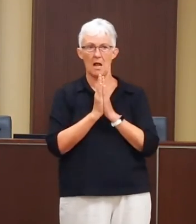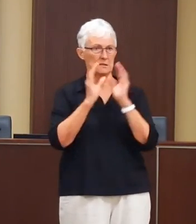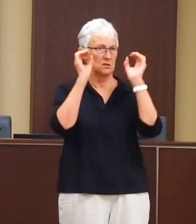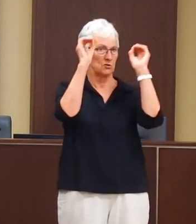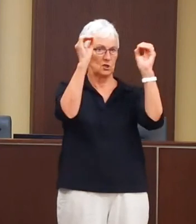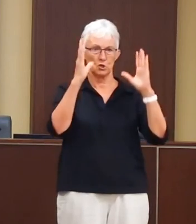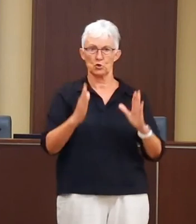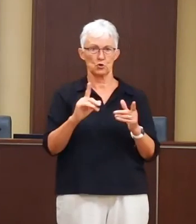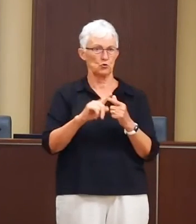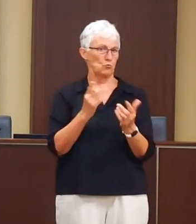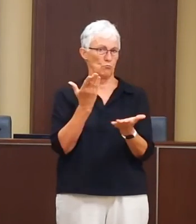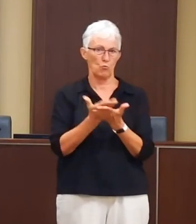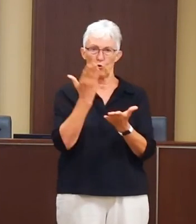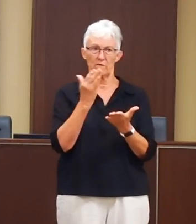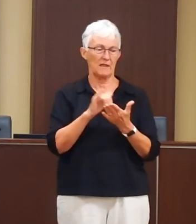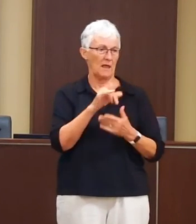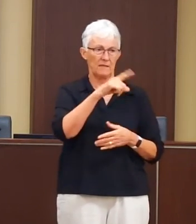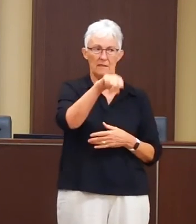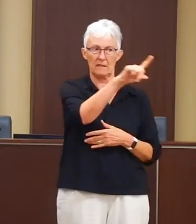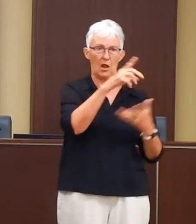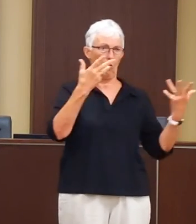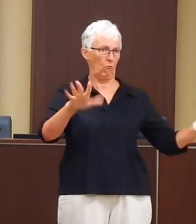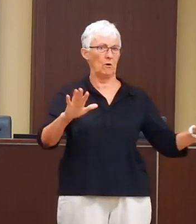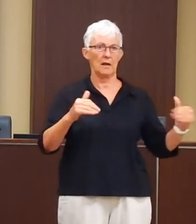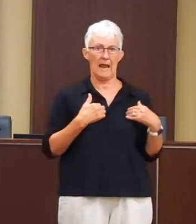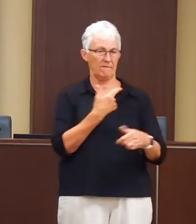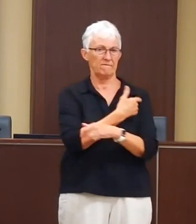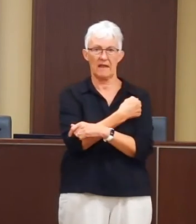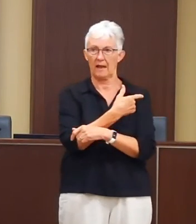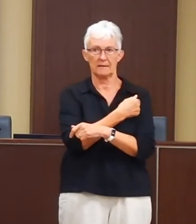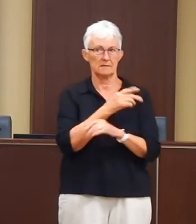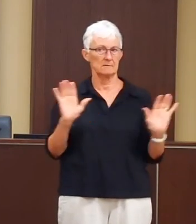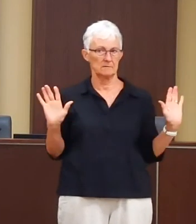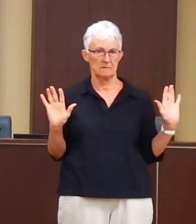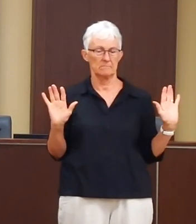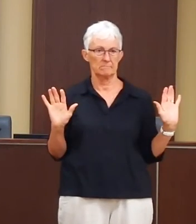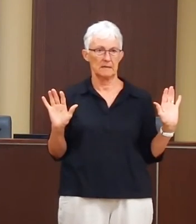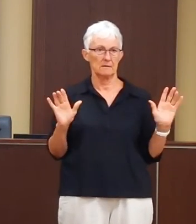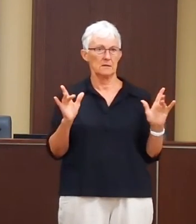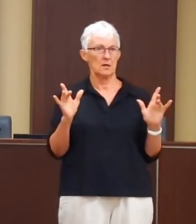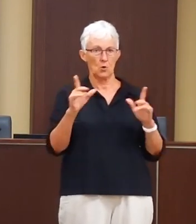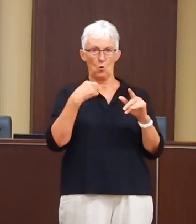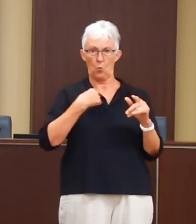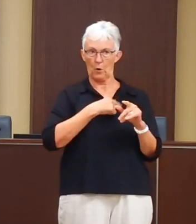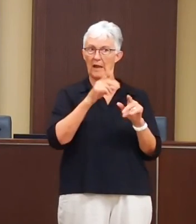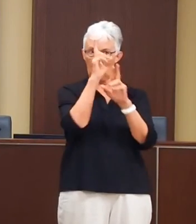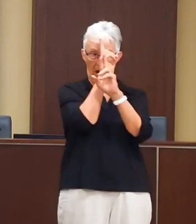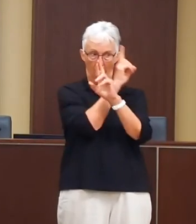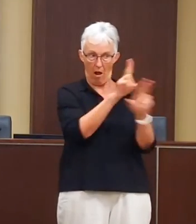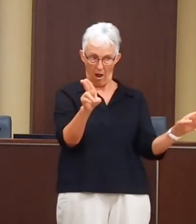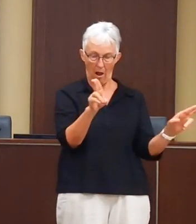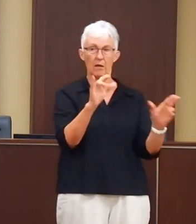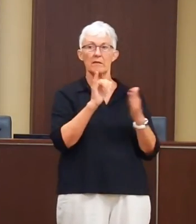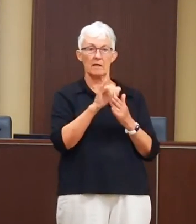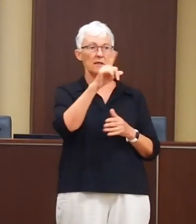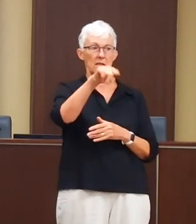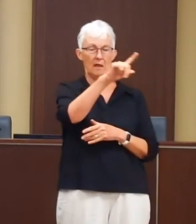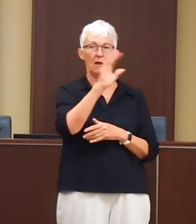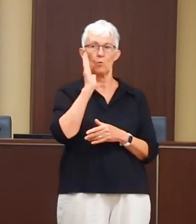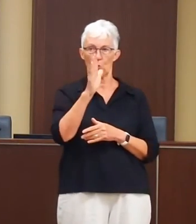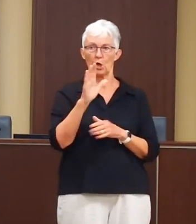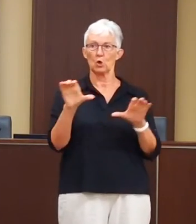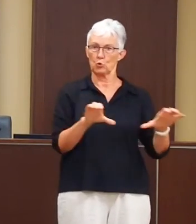teachers, staff members, that they're vaccinated. We're going to put them under the LPS honor system that they will do the right